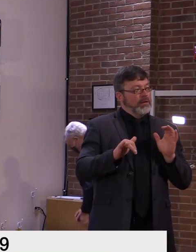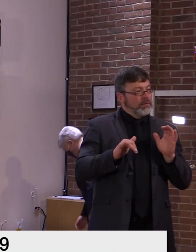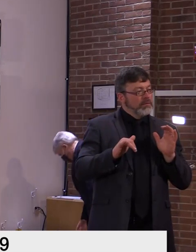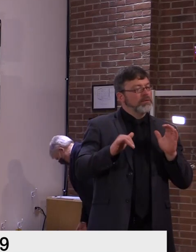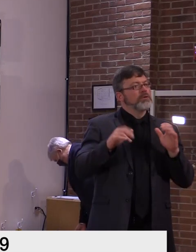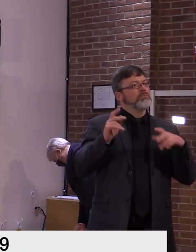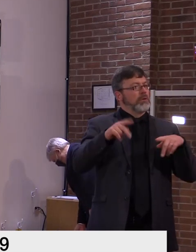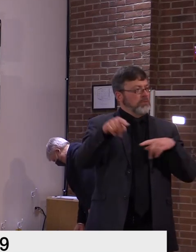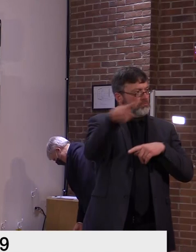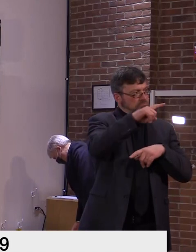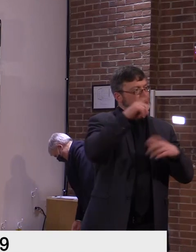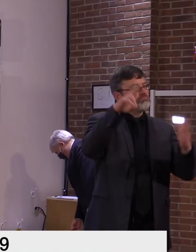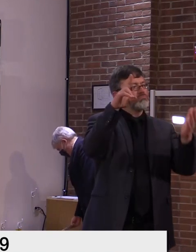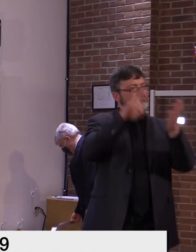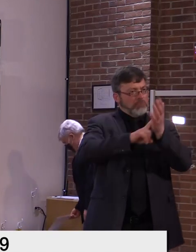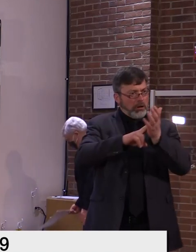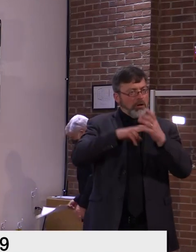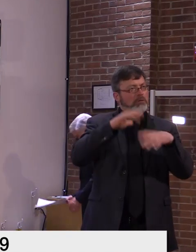get a dose